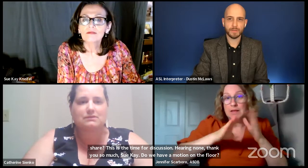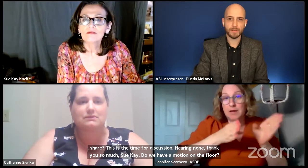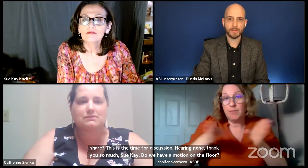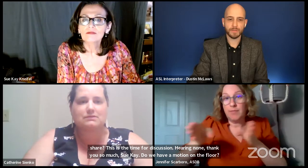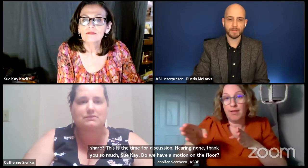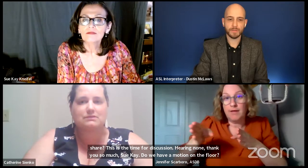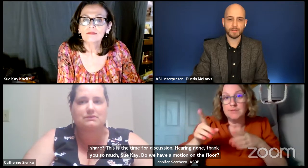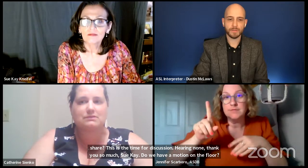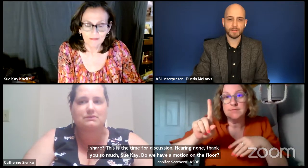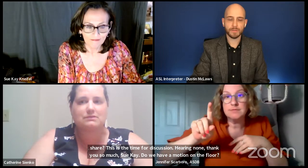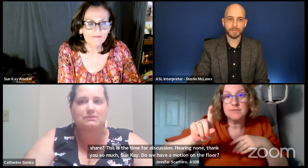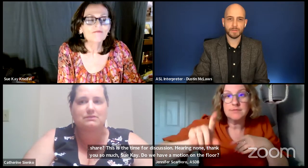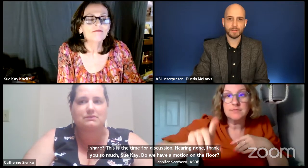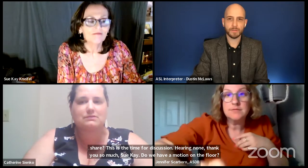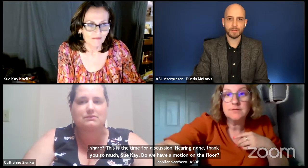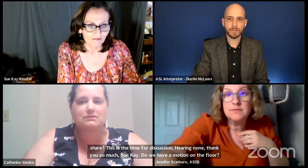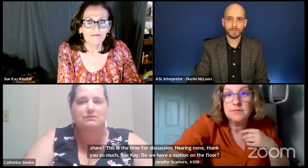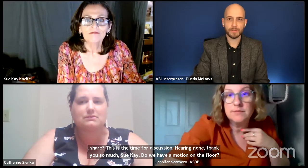So